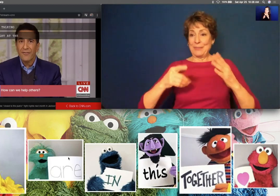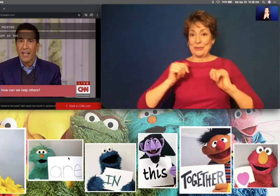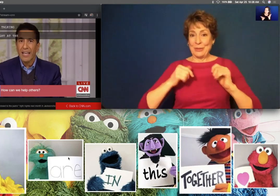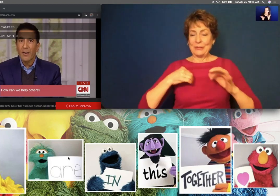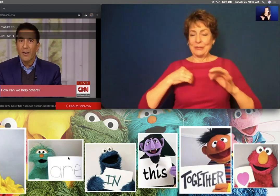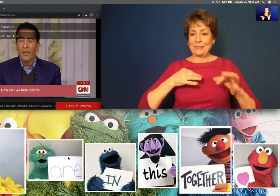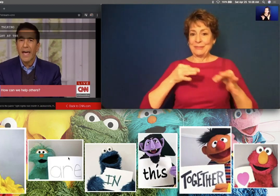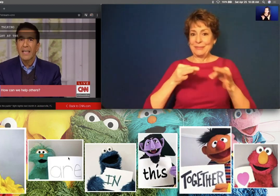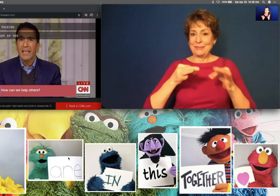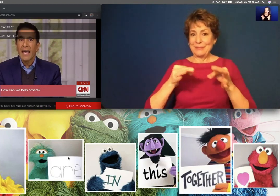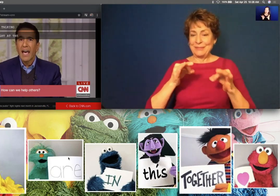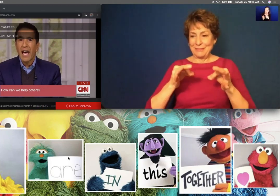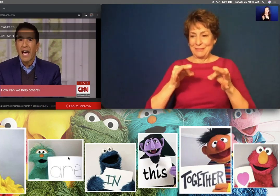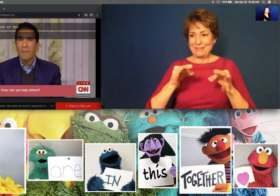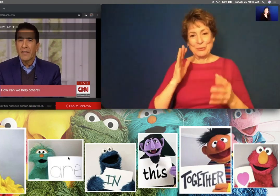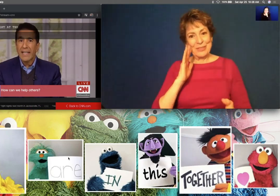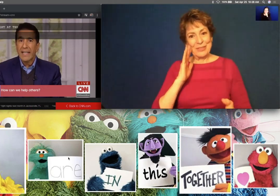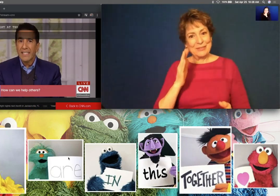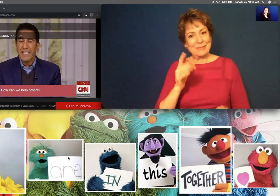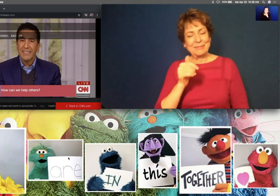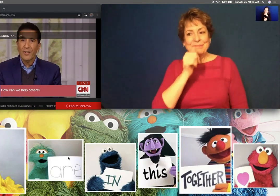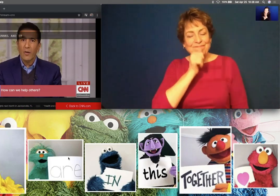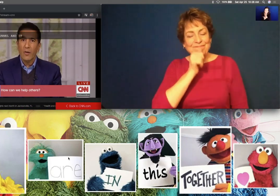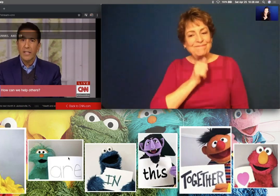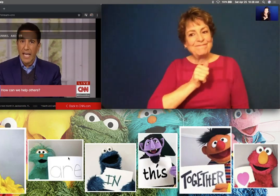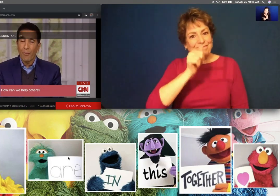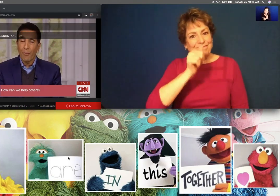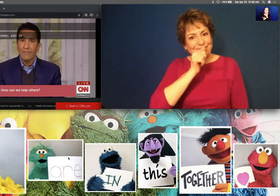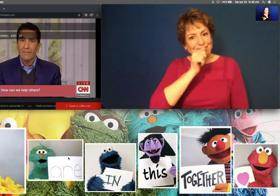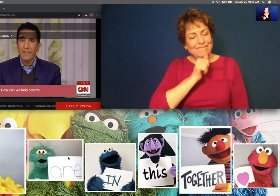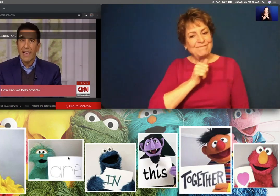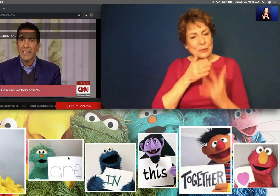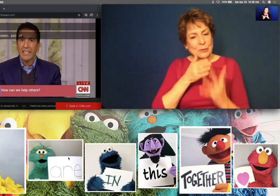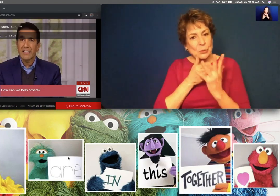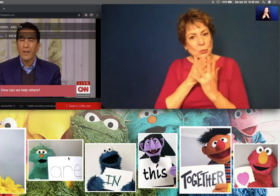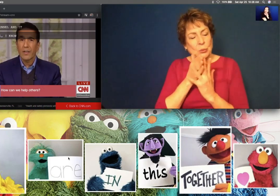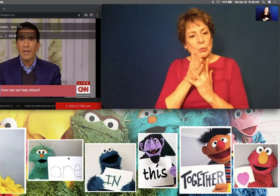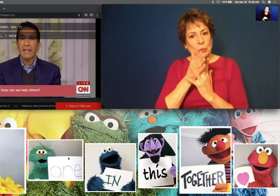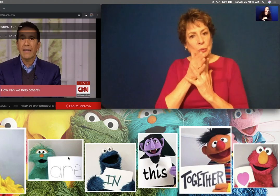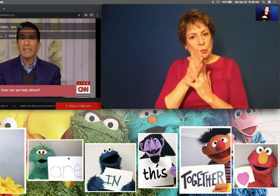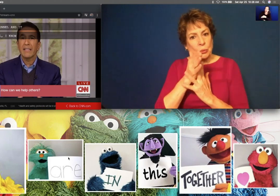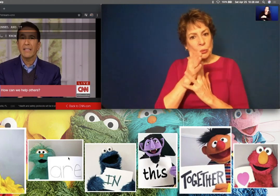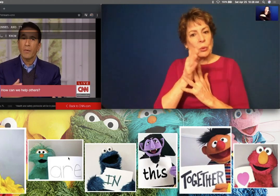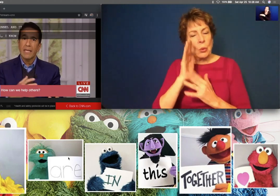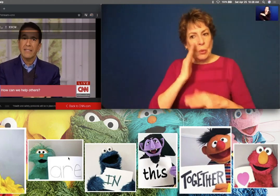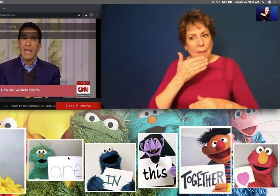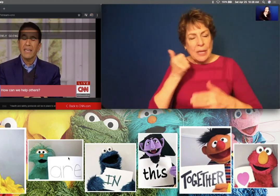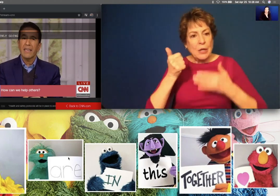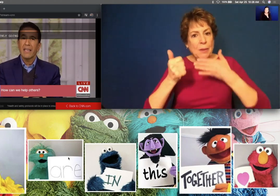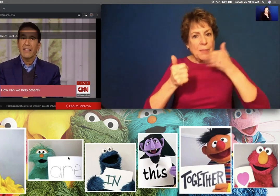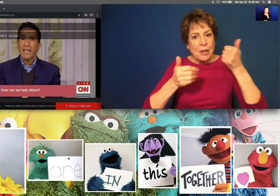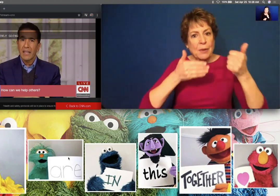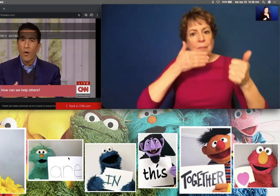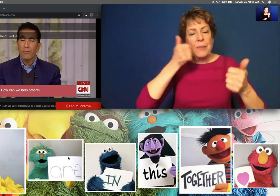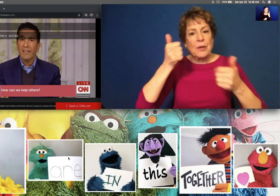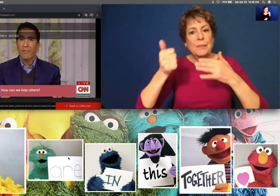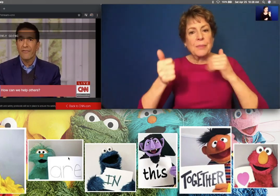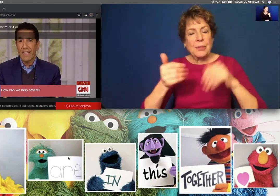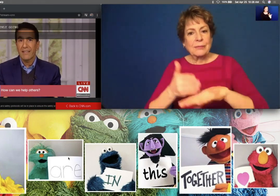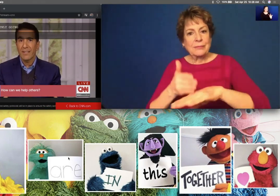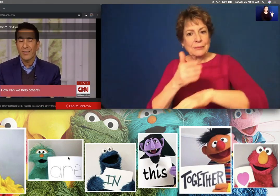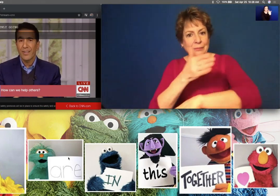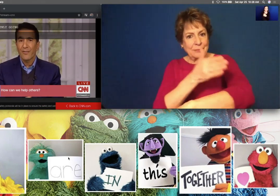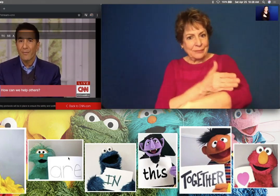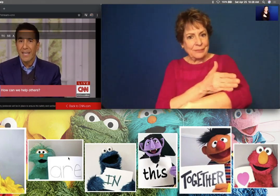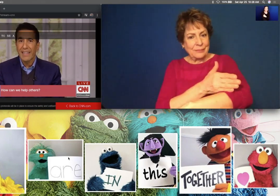light at the end of the tunnel. It may be a longer tunnel, and it can be a tough tunnel, I know that. The vaccine is certainly going to help. The vaccine is